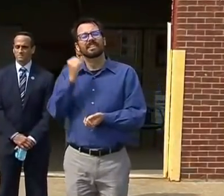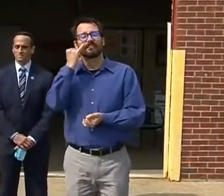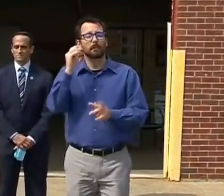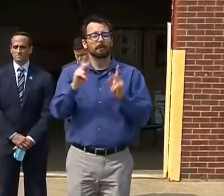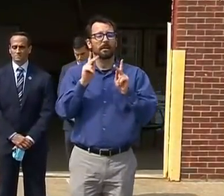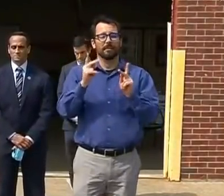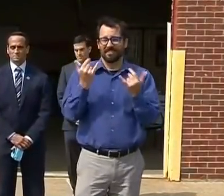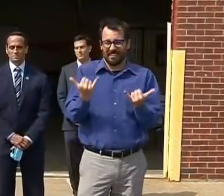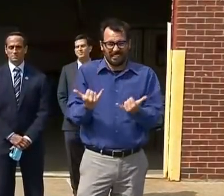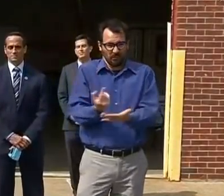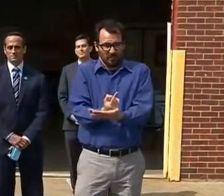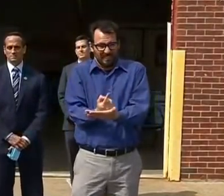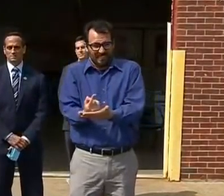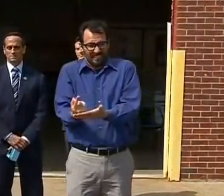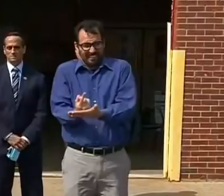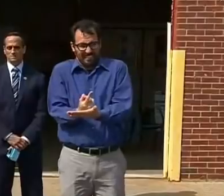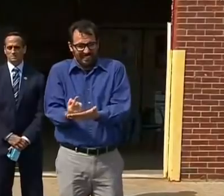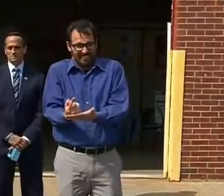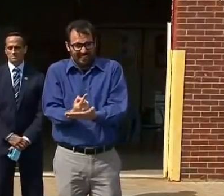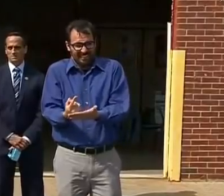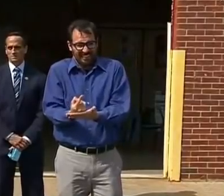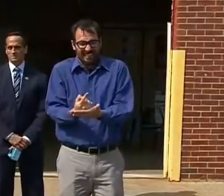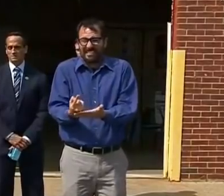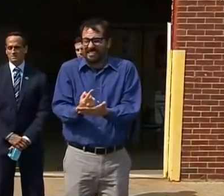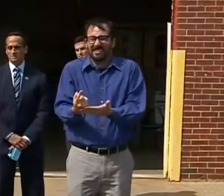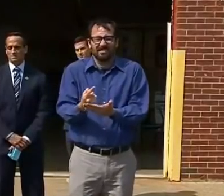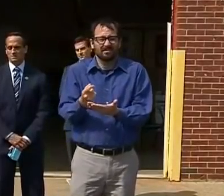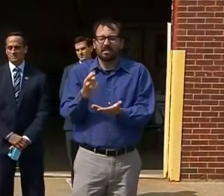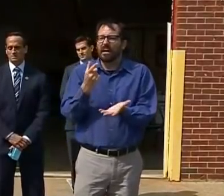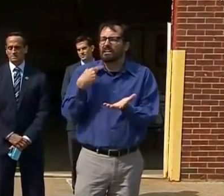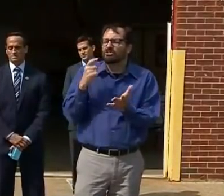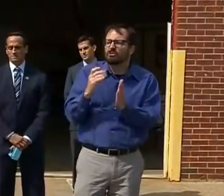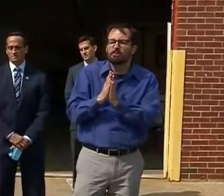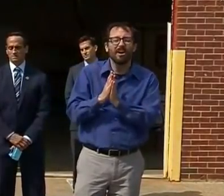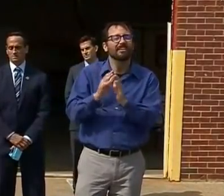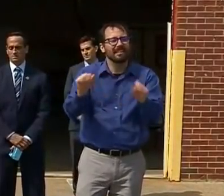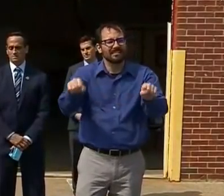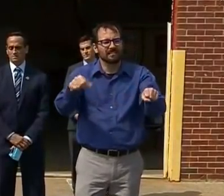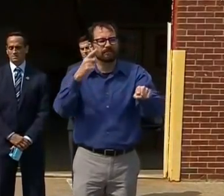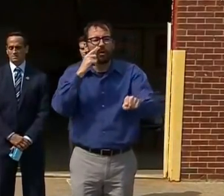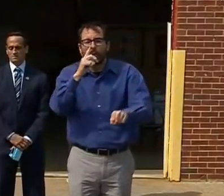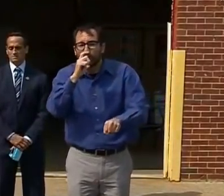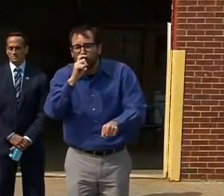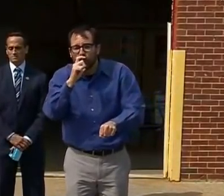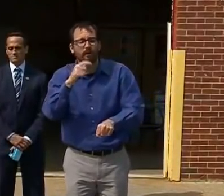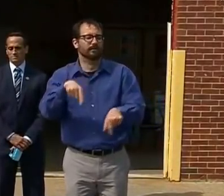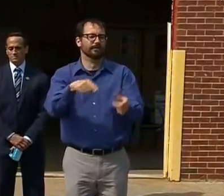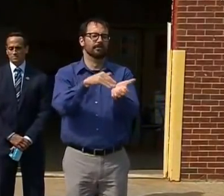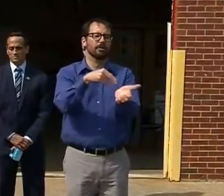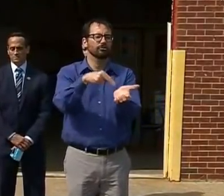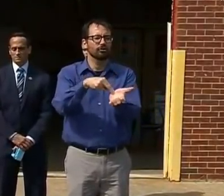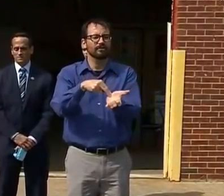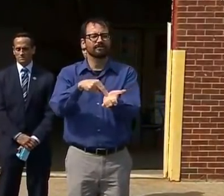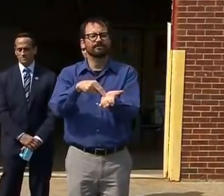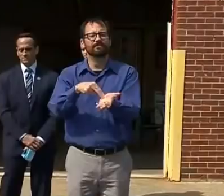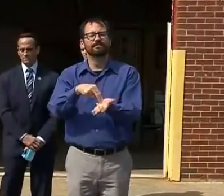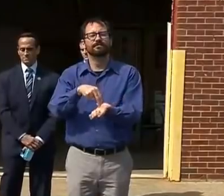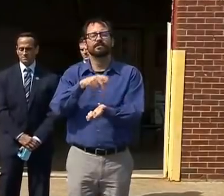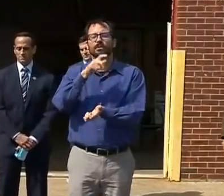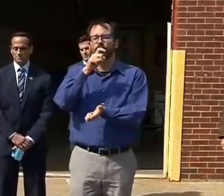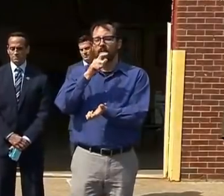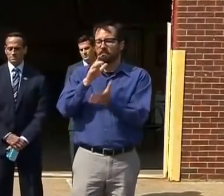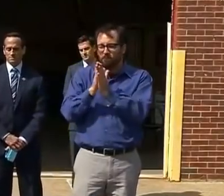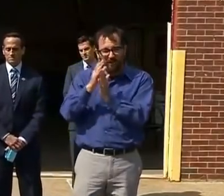lot of the folks who are going to be taking care of those who get sick, praying for those who do get sick, and praying for their